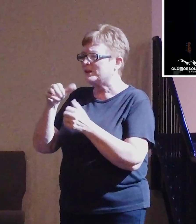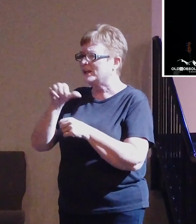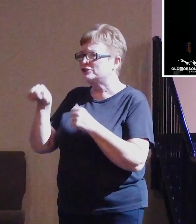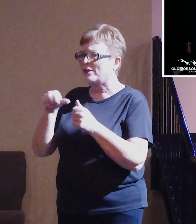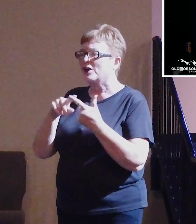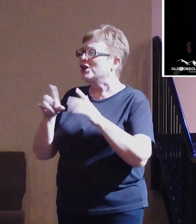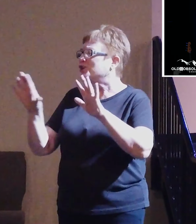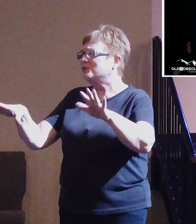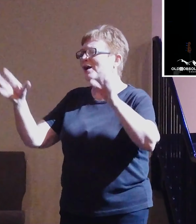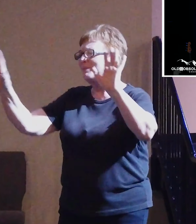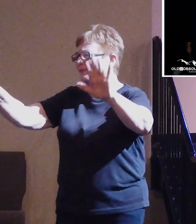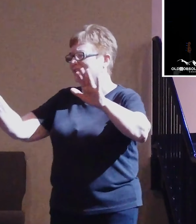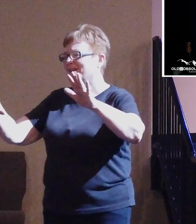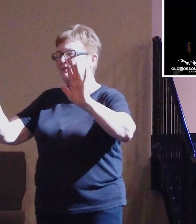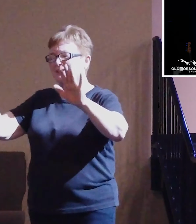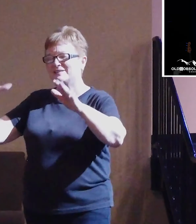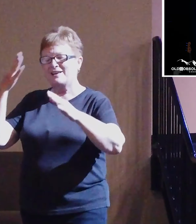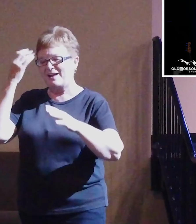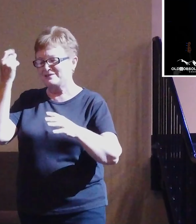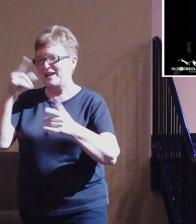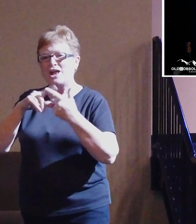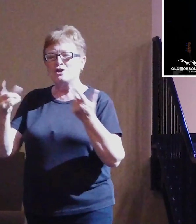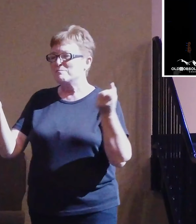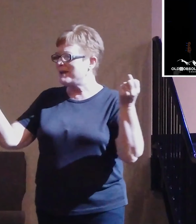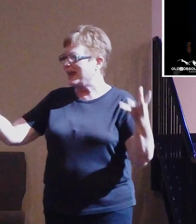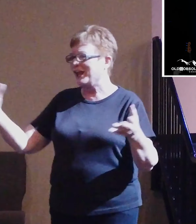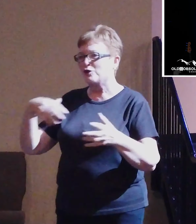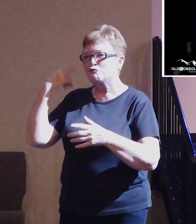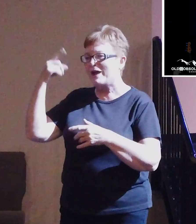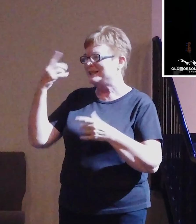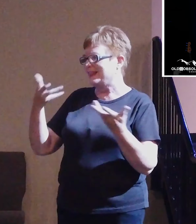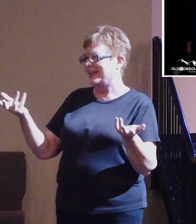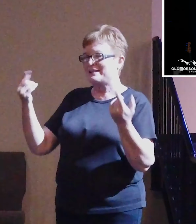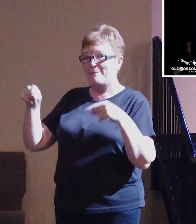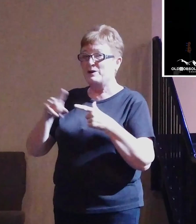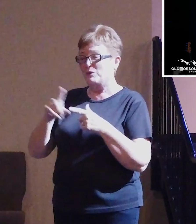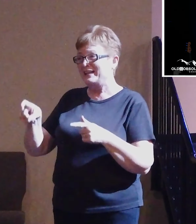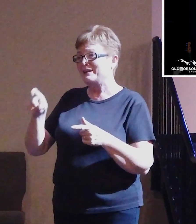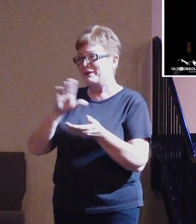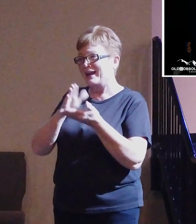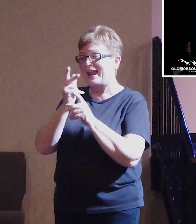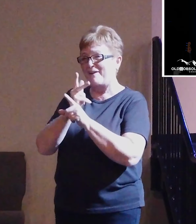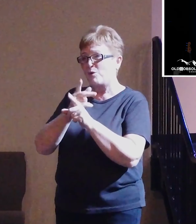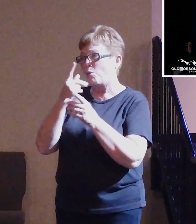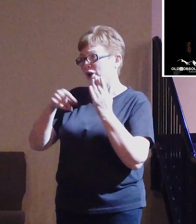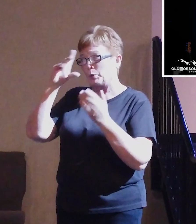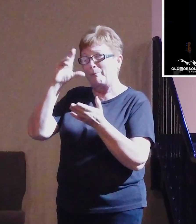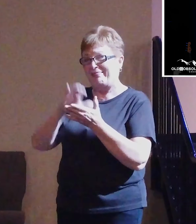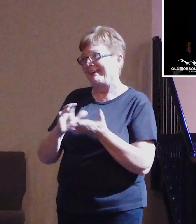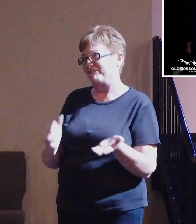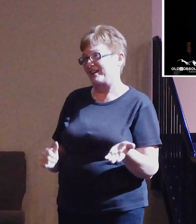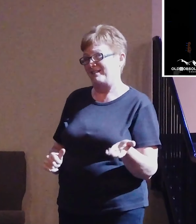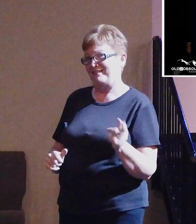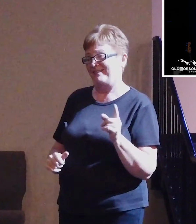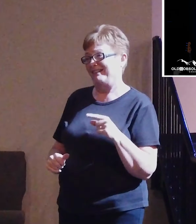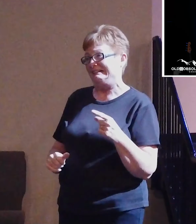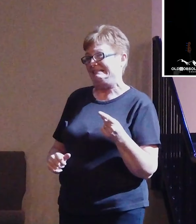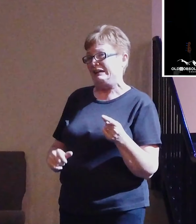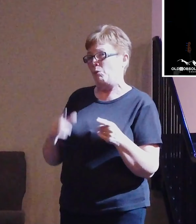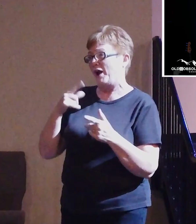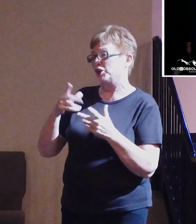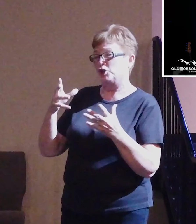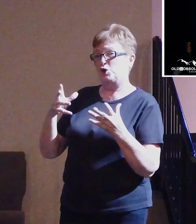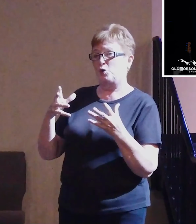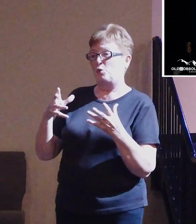there's so many crazy things taking place in our culture. We also need to be careful what we believe and what we, you know,